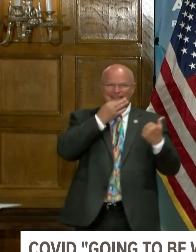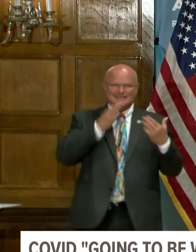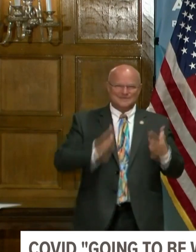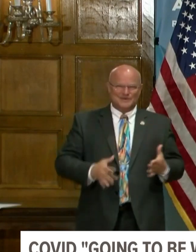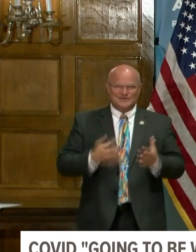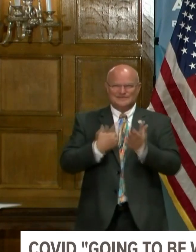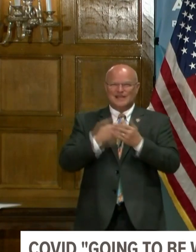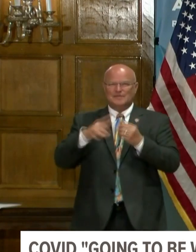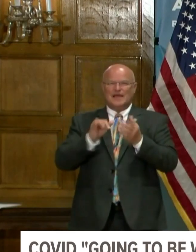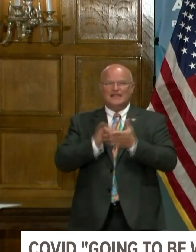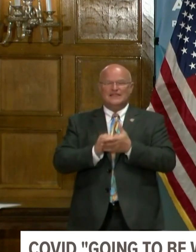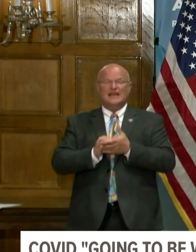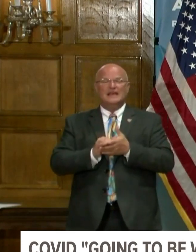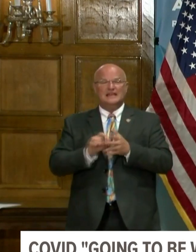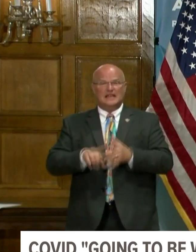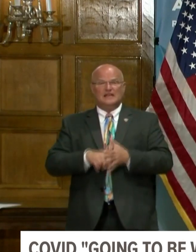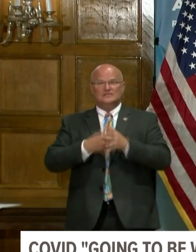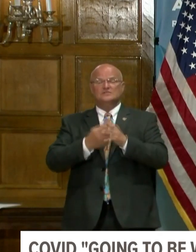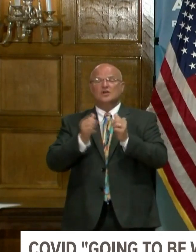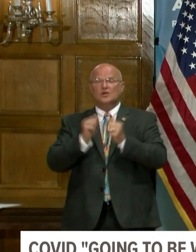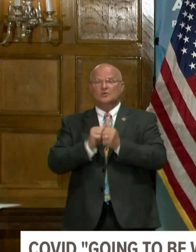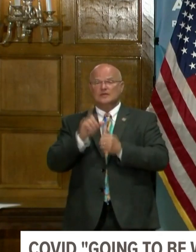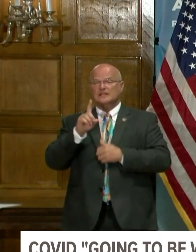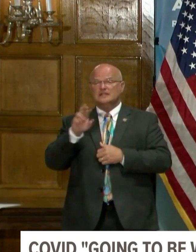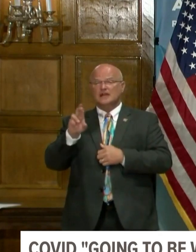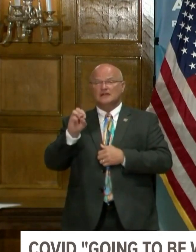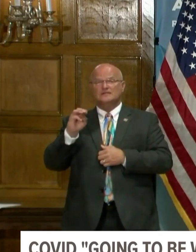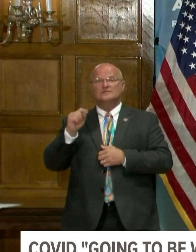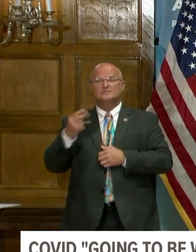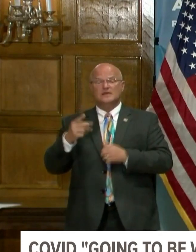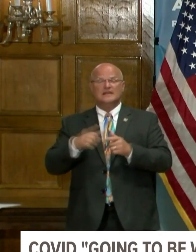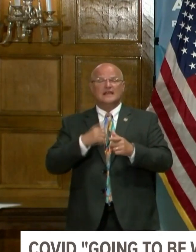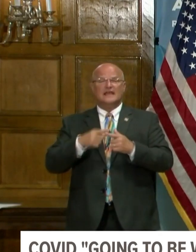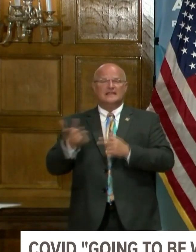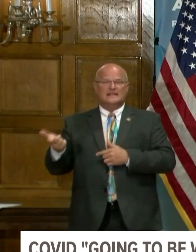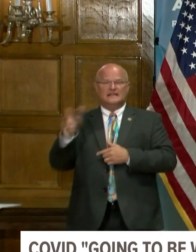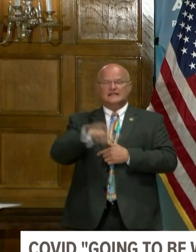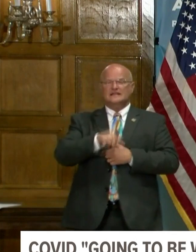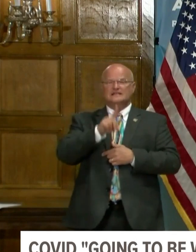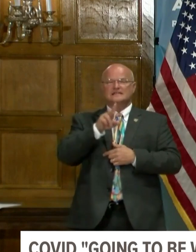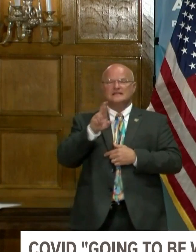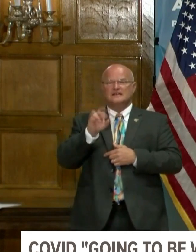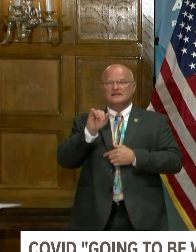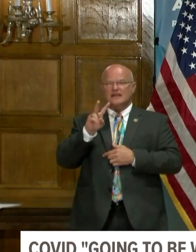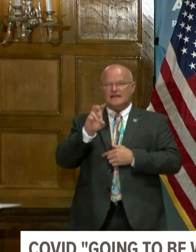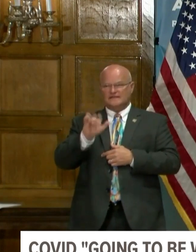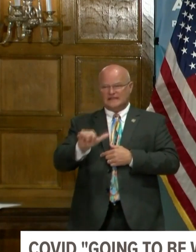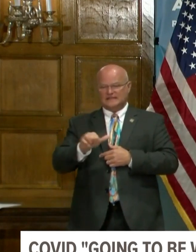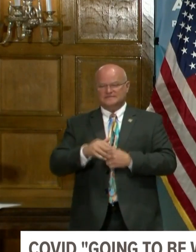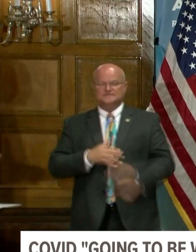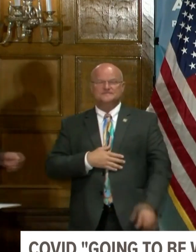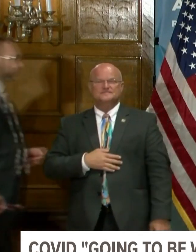that issue, and let's start with Dr. Smith, and then let's come back with Ivy.